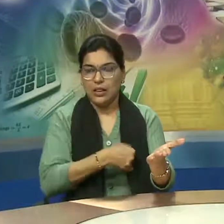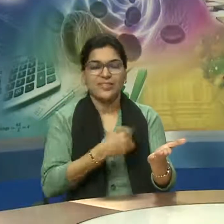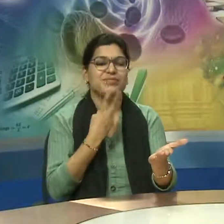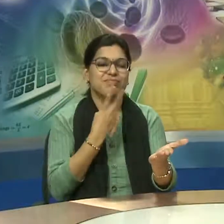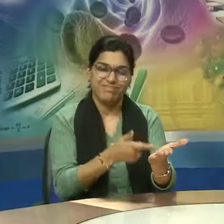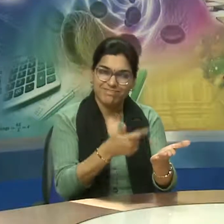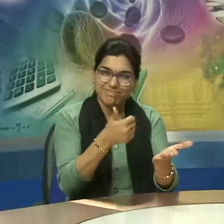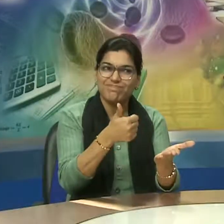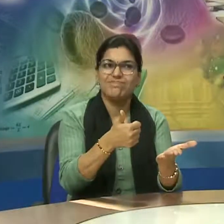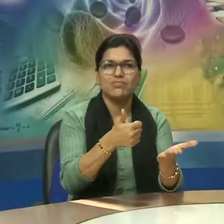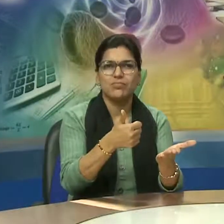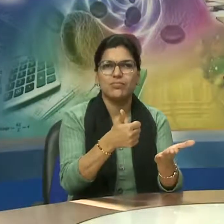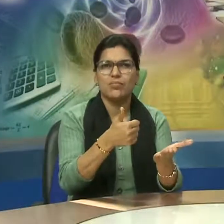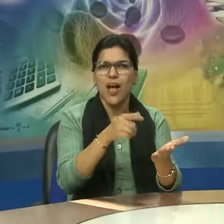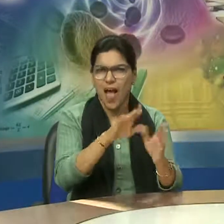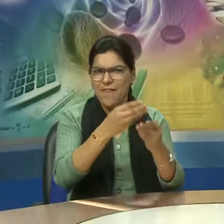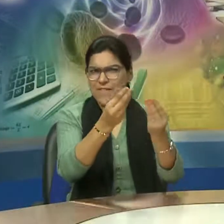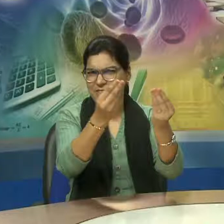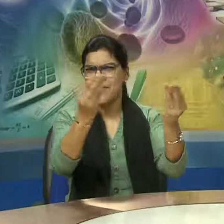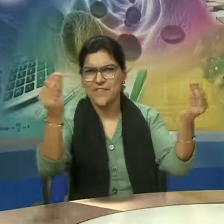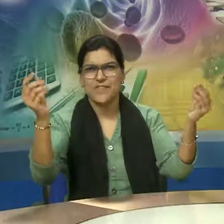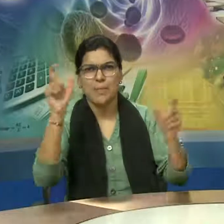often do not mean